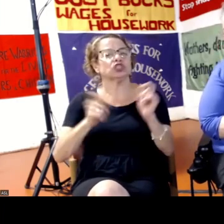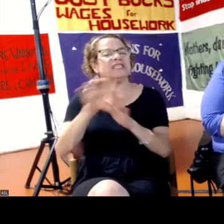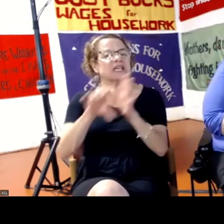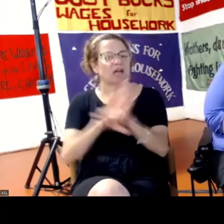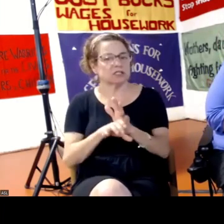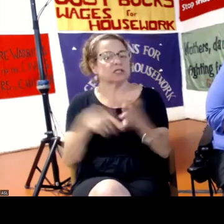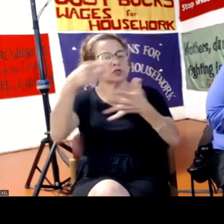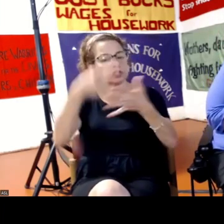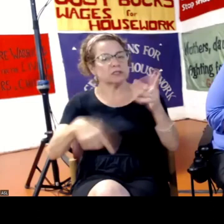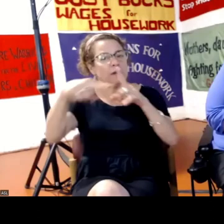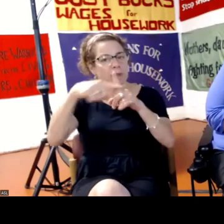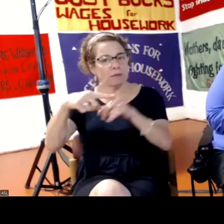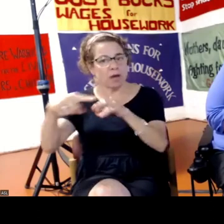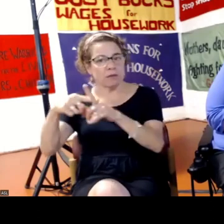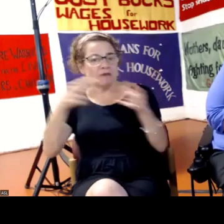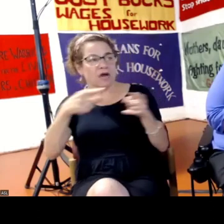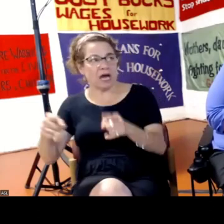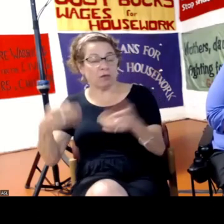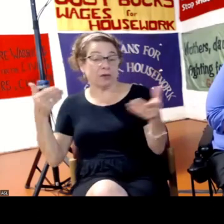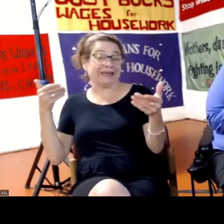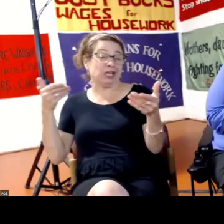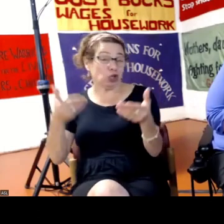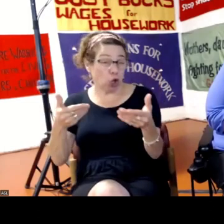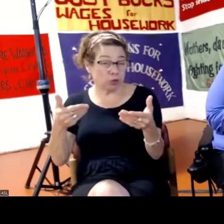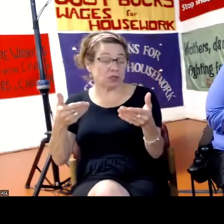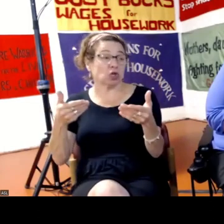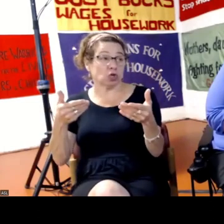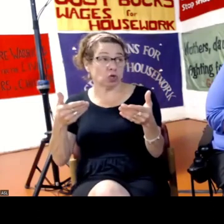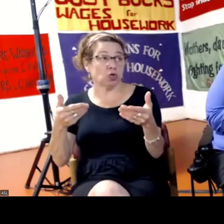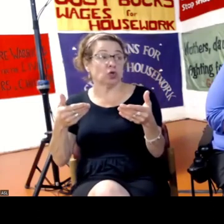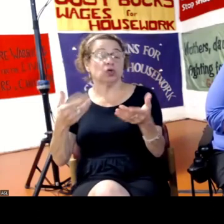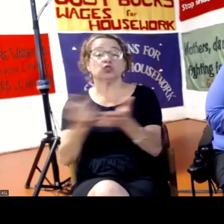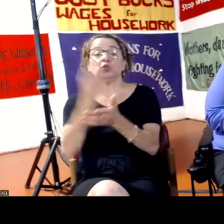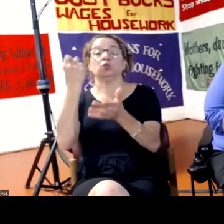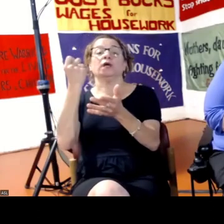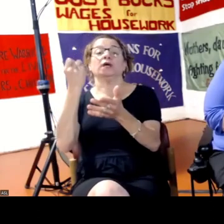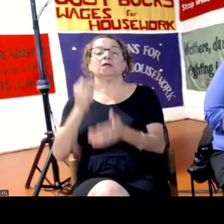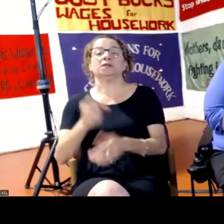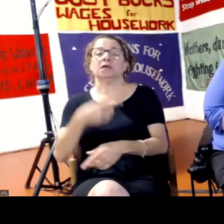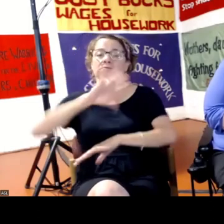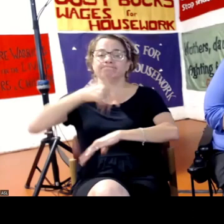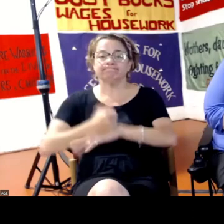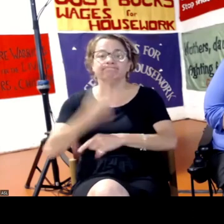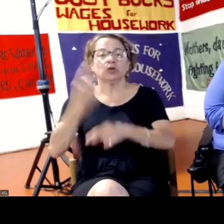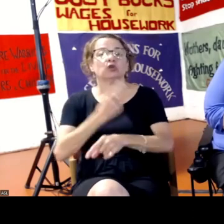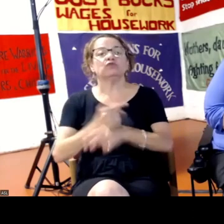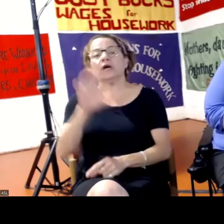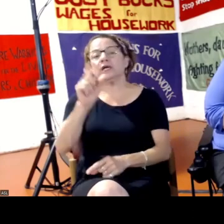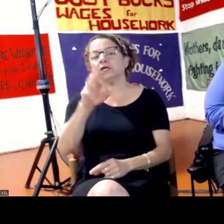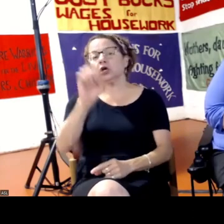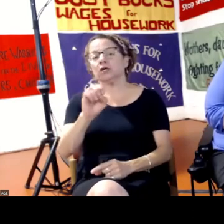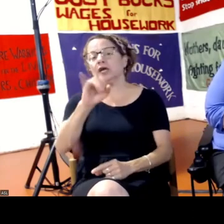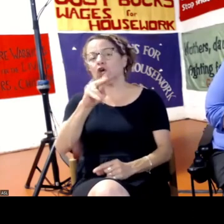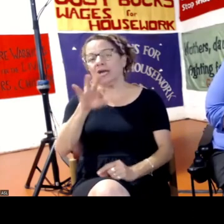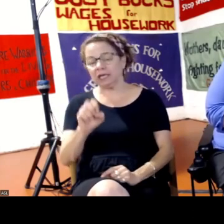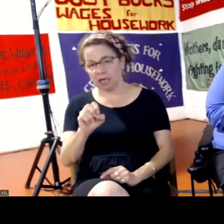good indications that we're getting closer to being able to win a care income. But I want to finish with